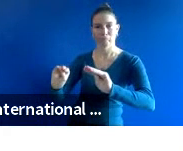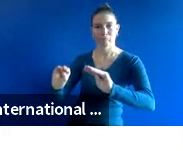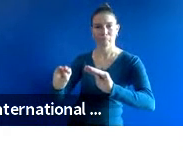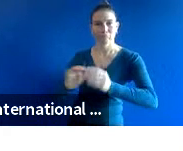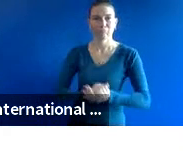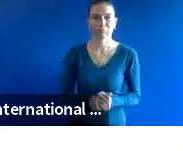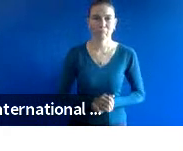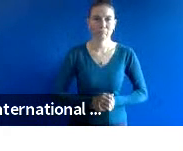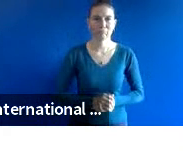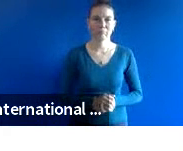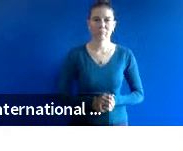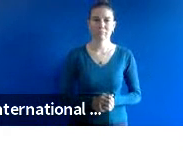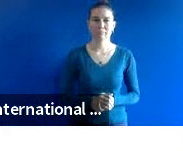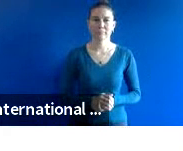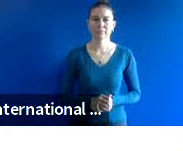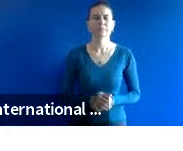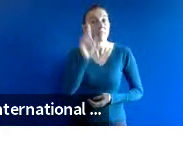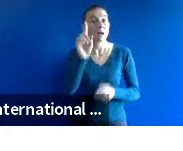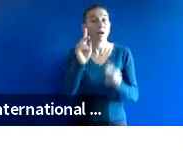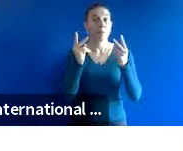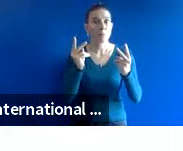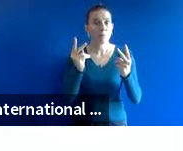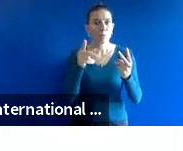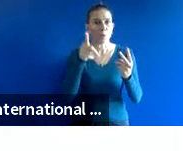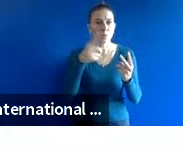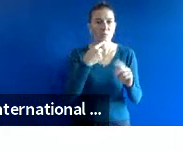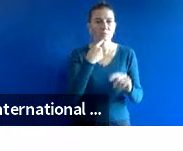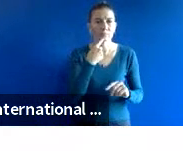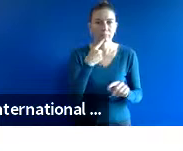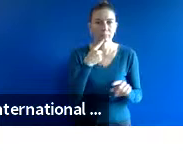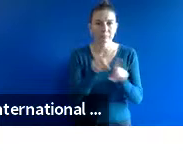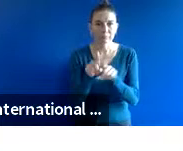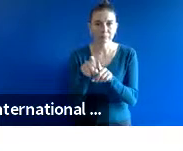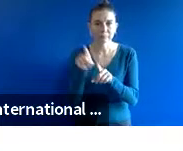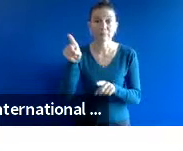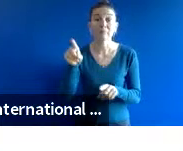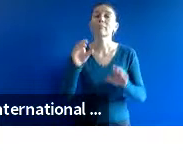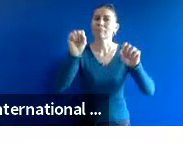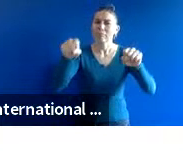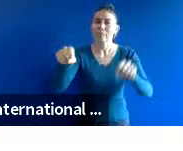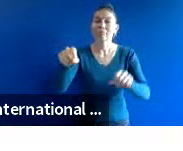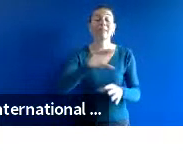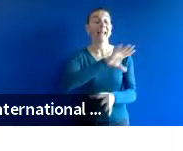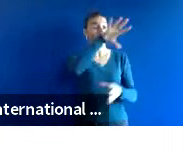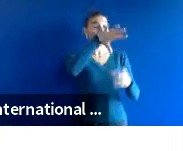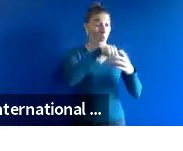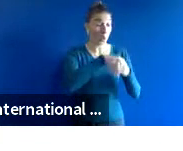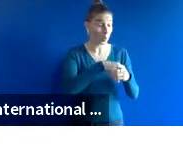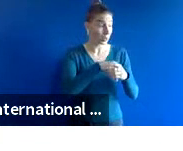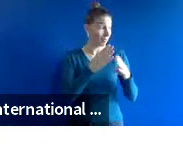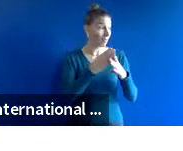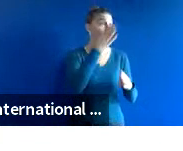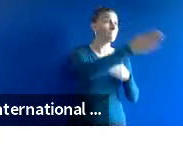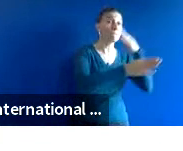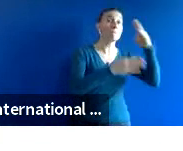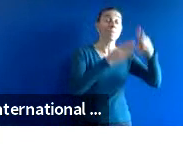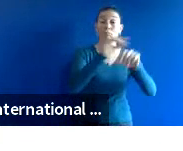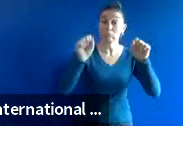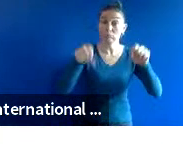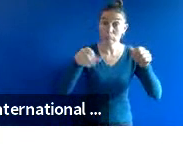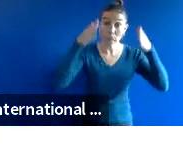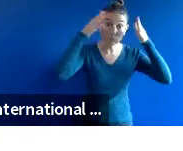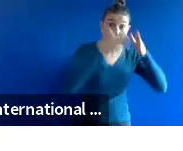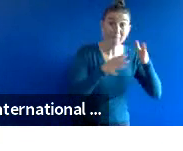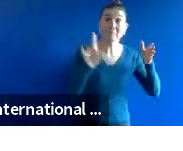it's important to mention, we are now focusing on inclusive mobility, but in the framework, we will also highlight that it's